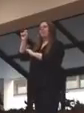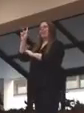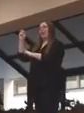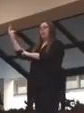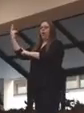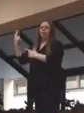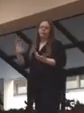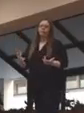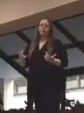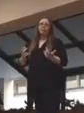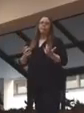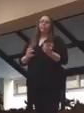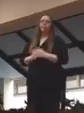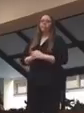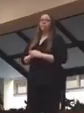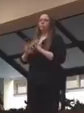or K-12 certified.